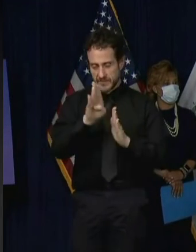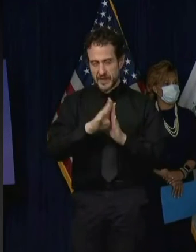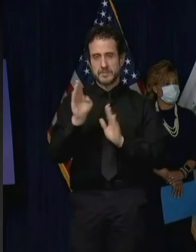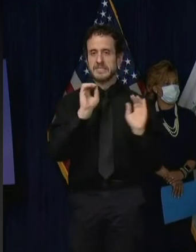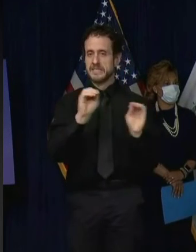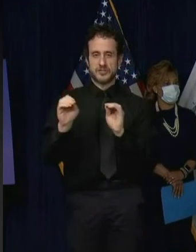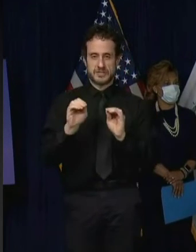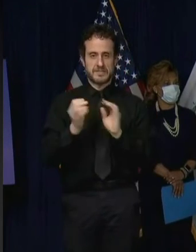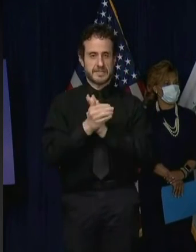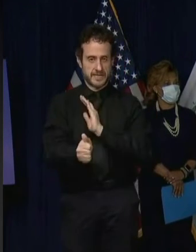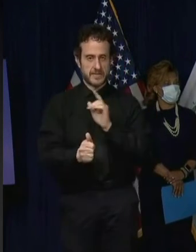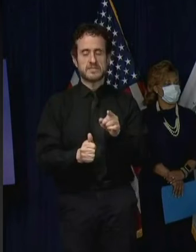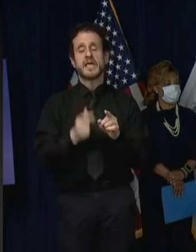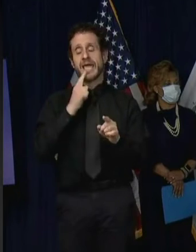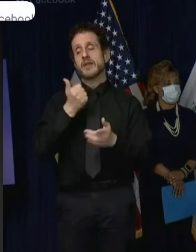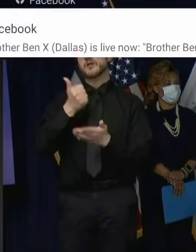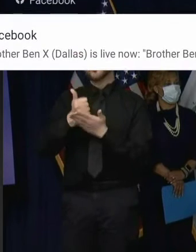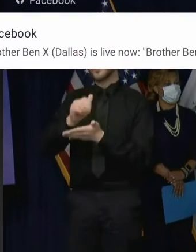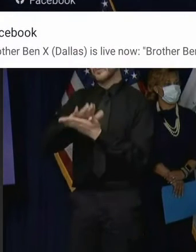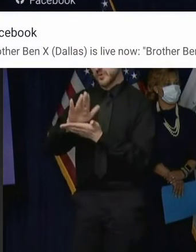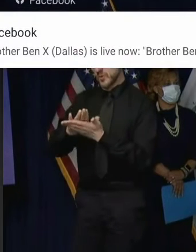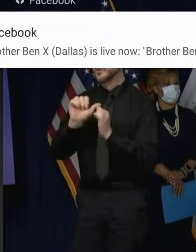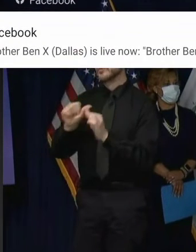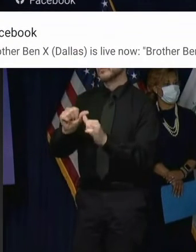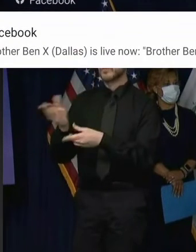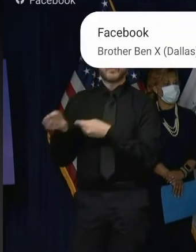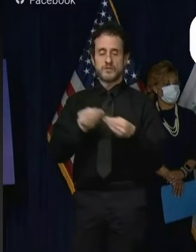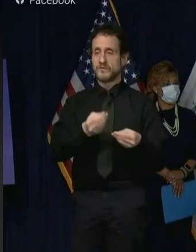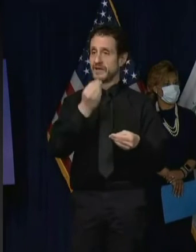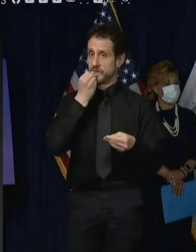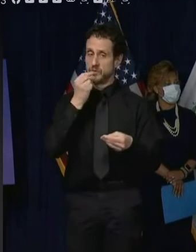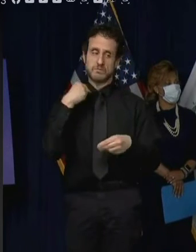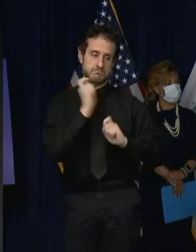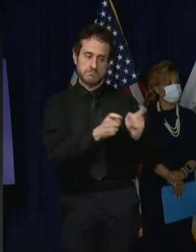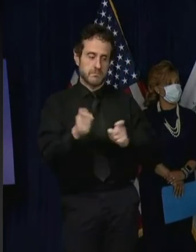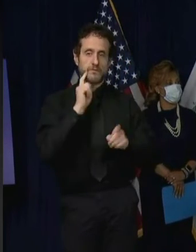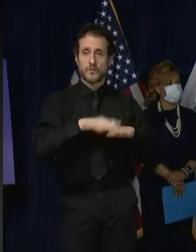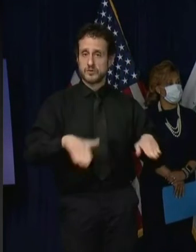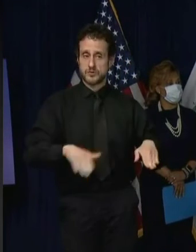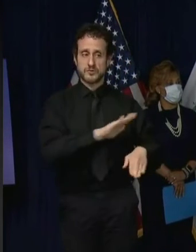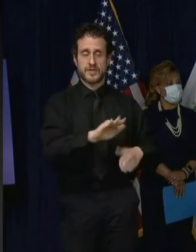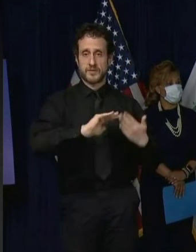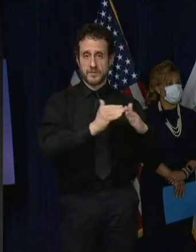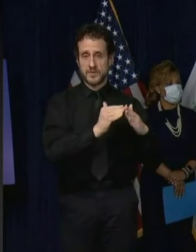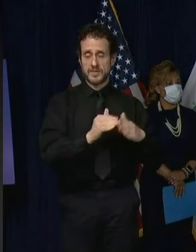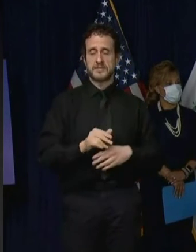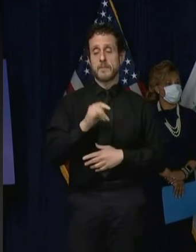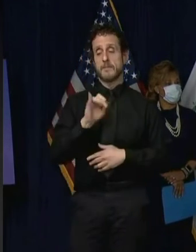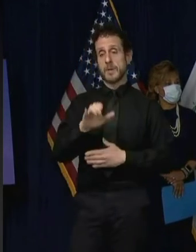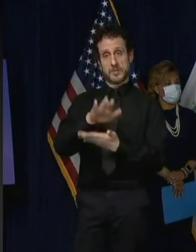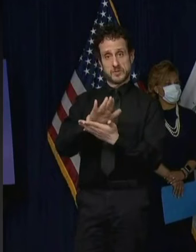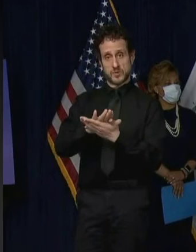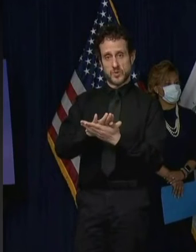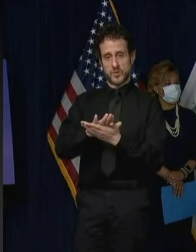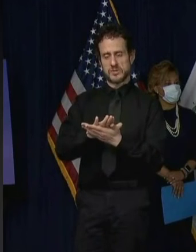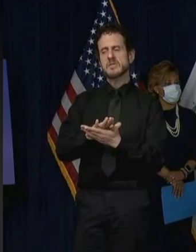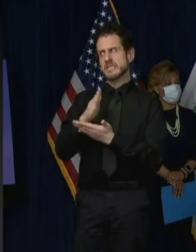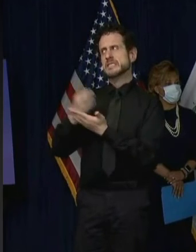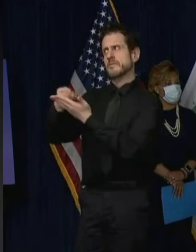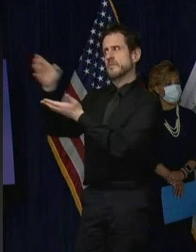in continuing to provide meals to children and communities. Public school districts will receive a portion of this